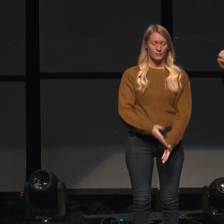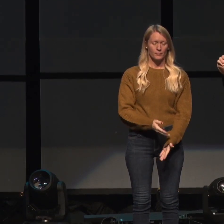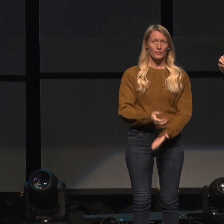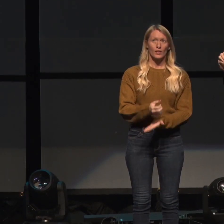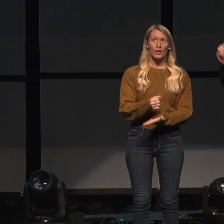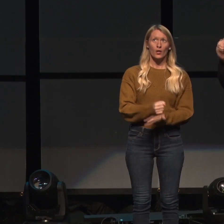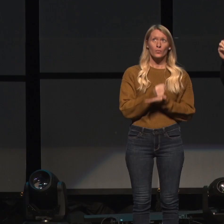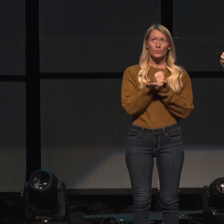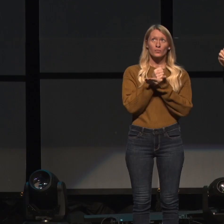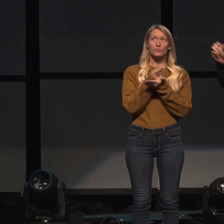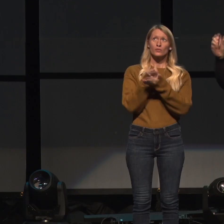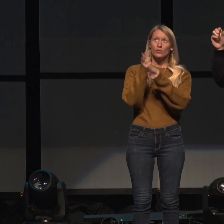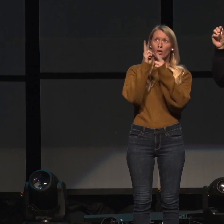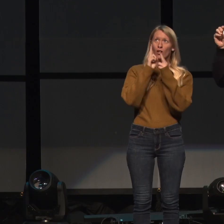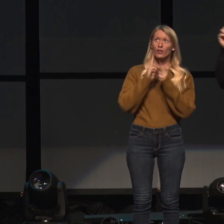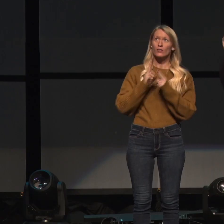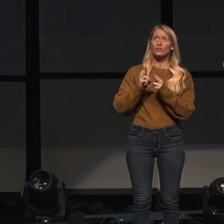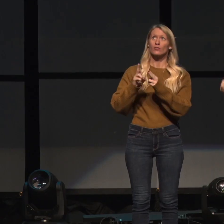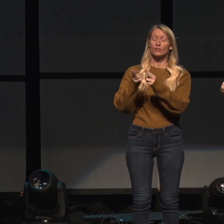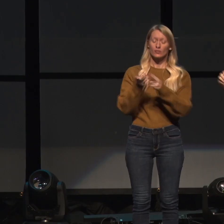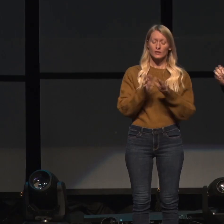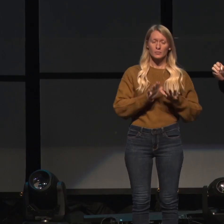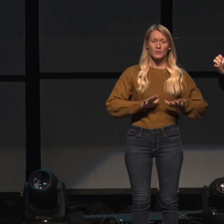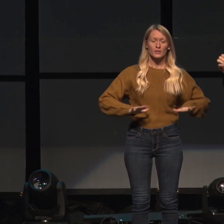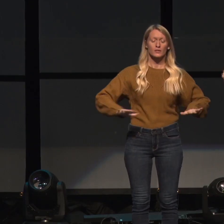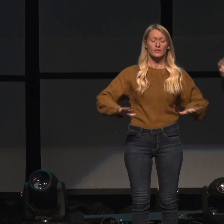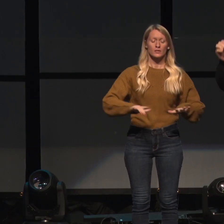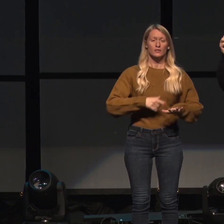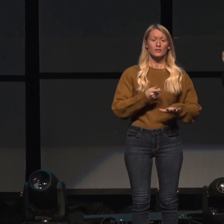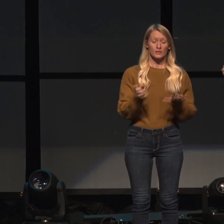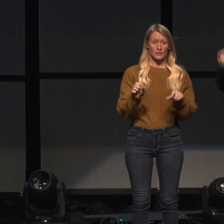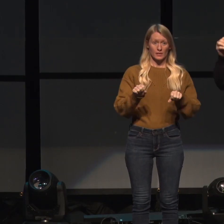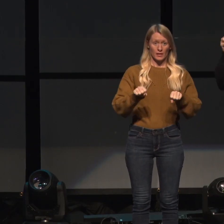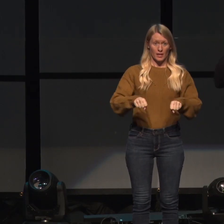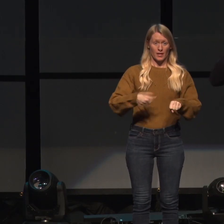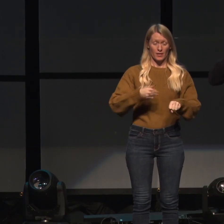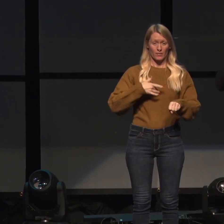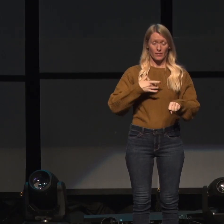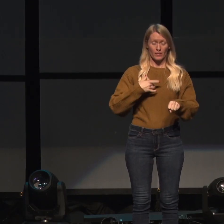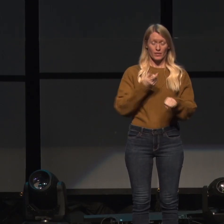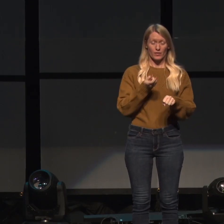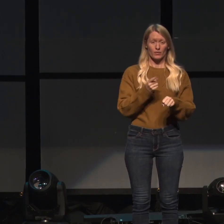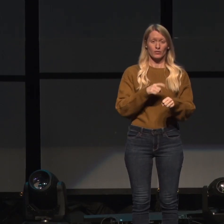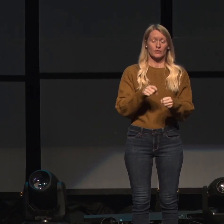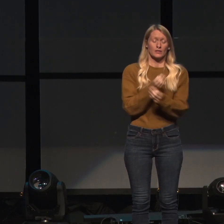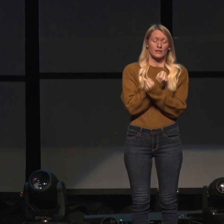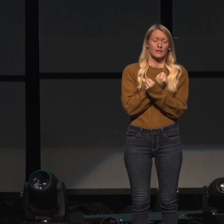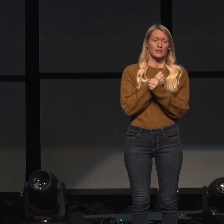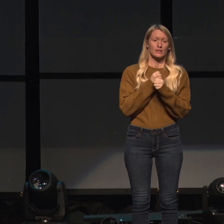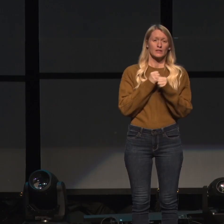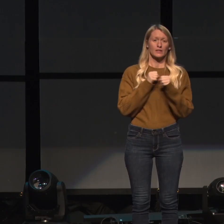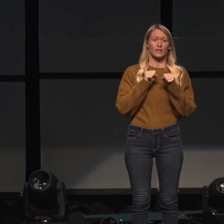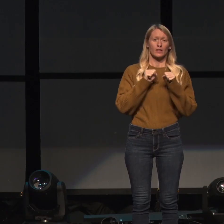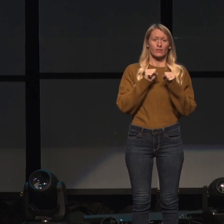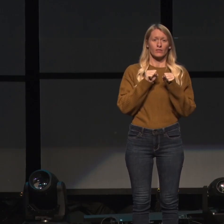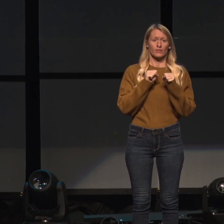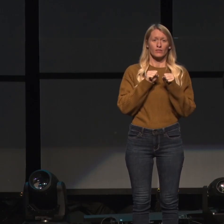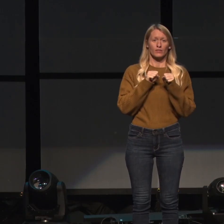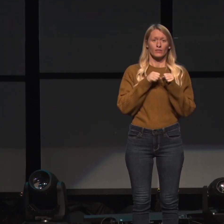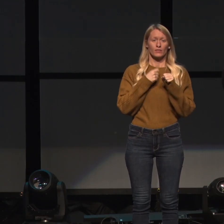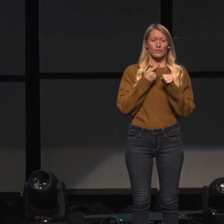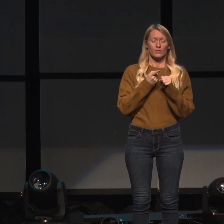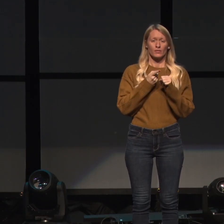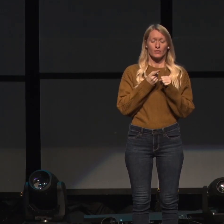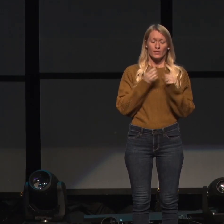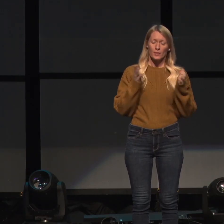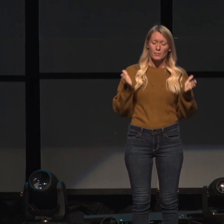honor these moments as spaces where we can feel safe and connected and empowered. But God, help